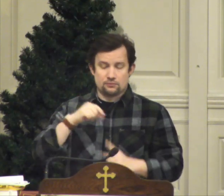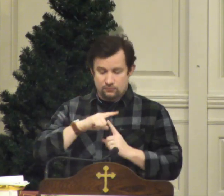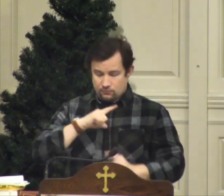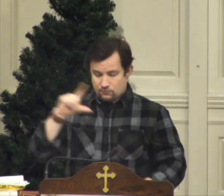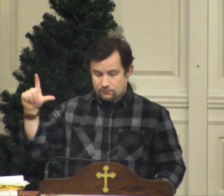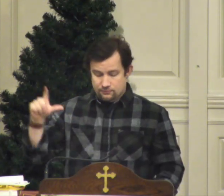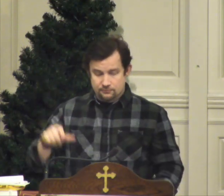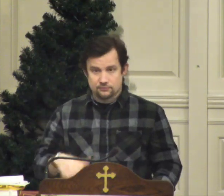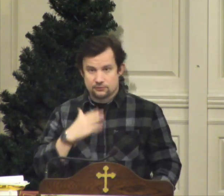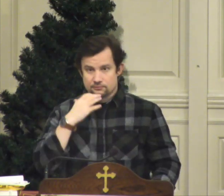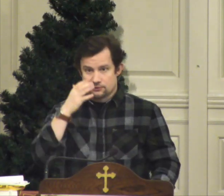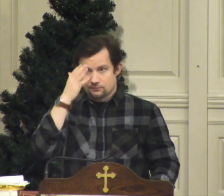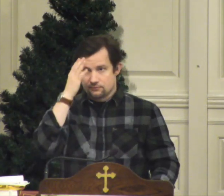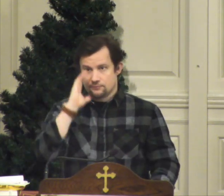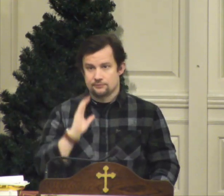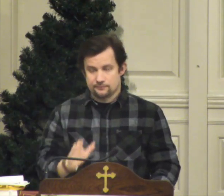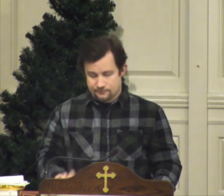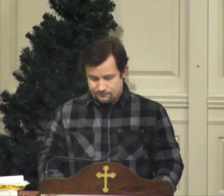The word of the Lord.